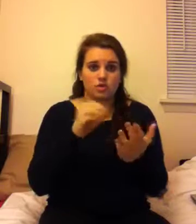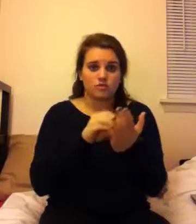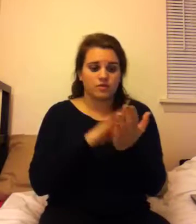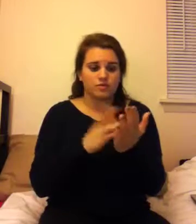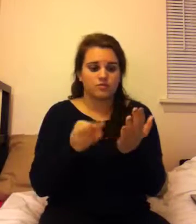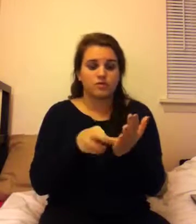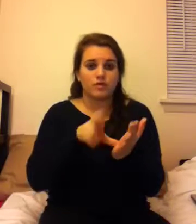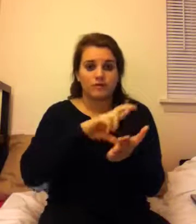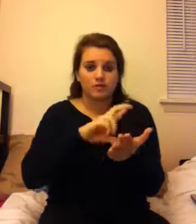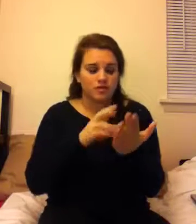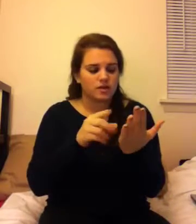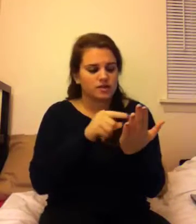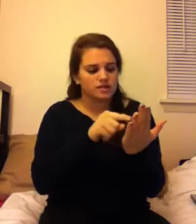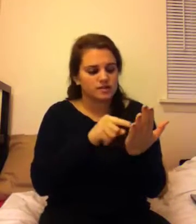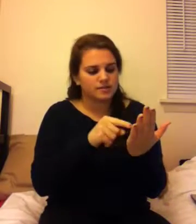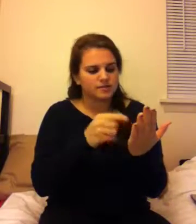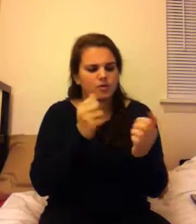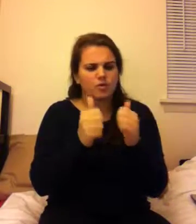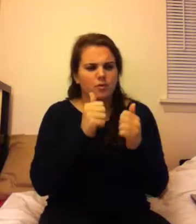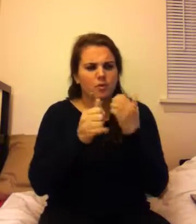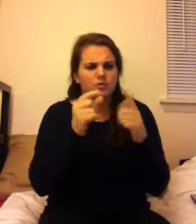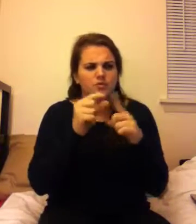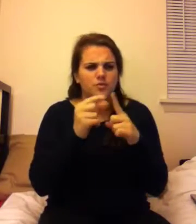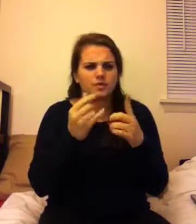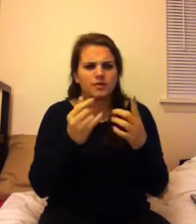time, you have use of a dictionary at hand.